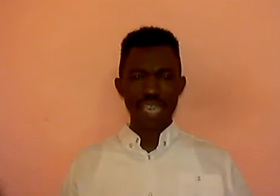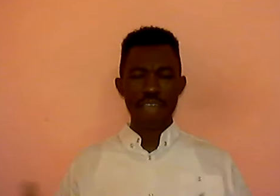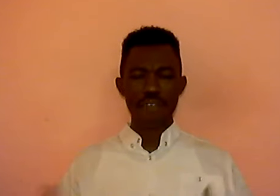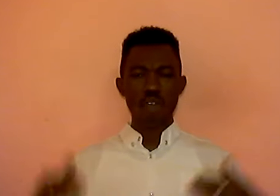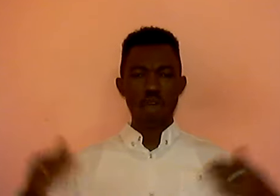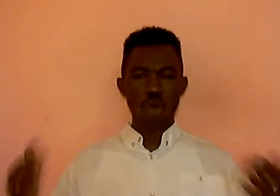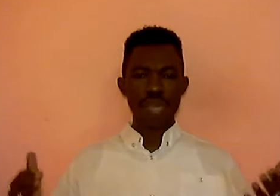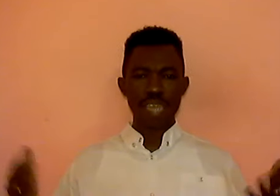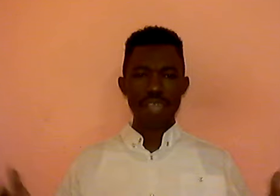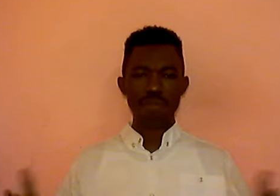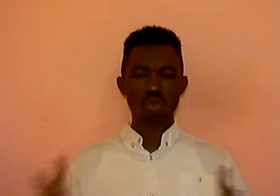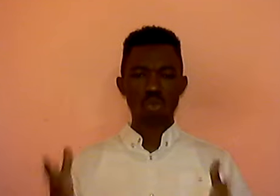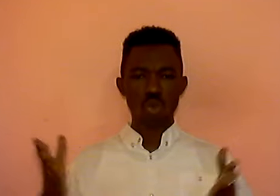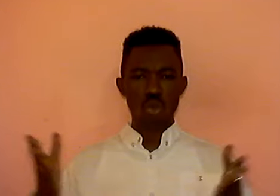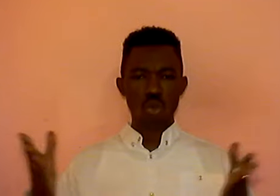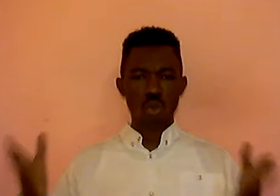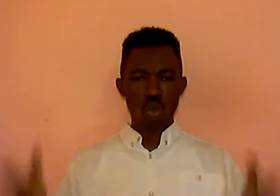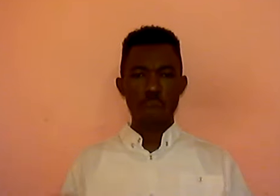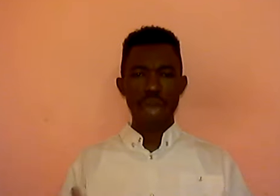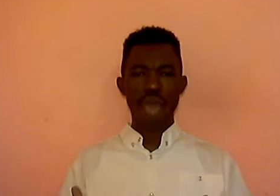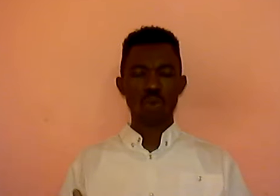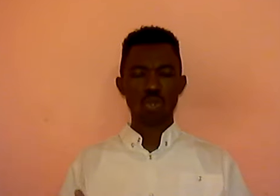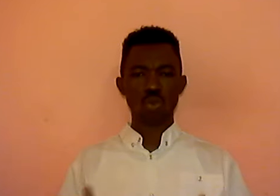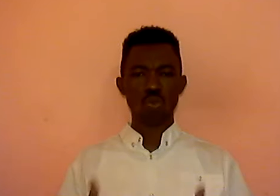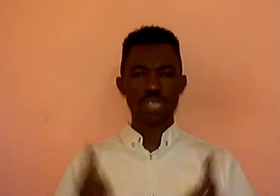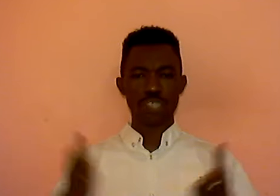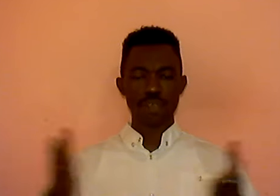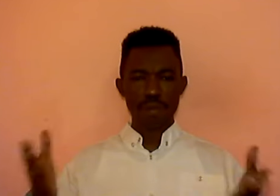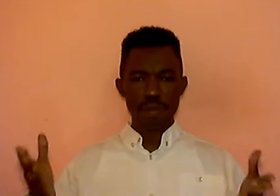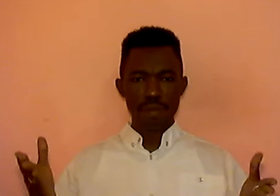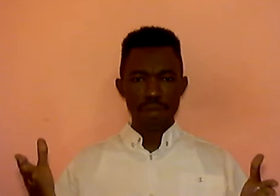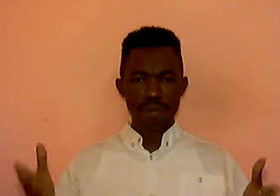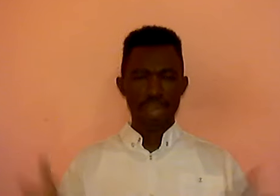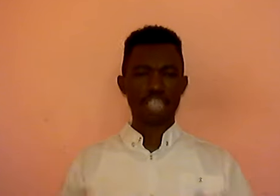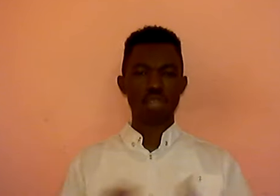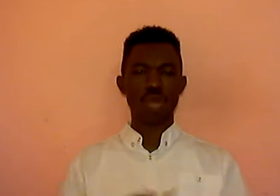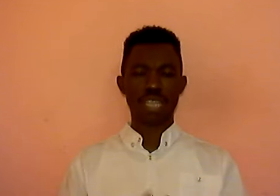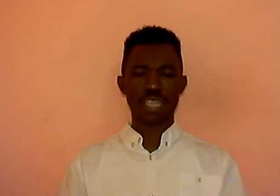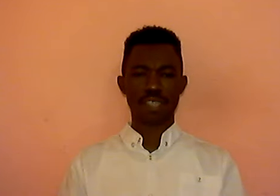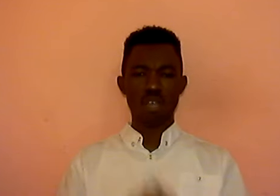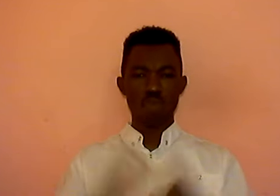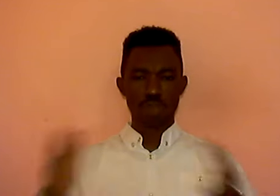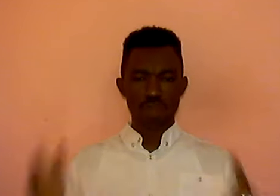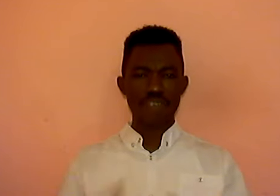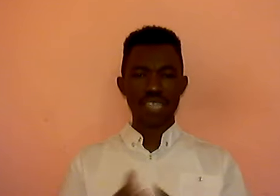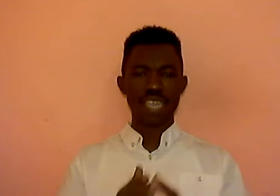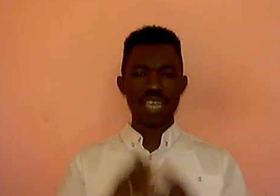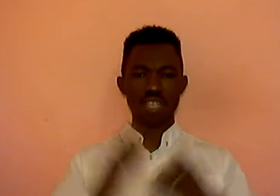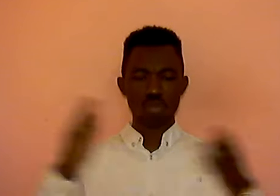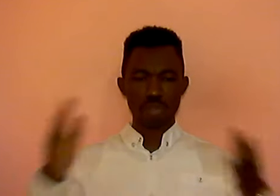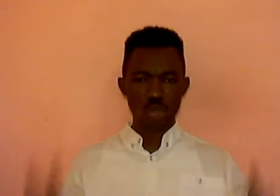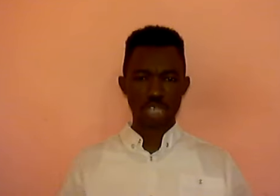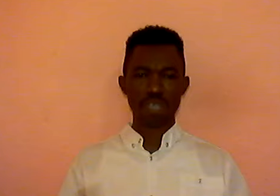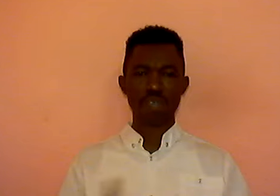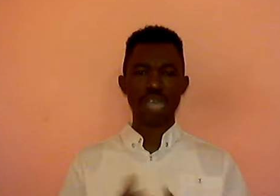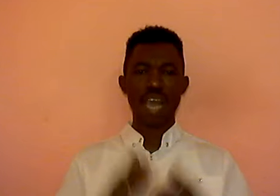life, all in the name to come out with material things, with private jets, with the most expensive cars